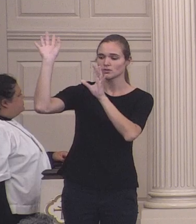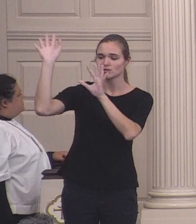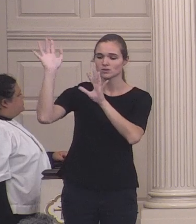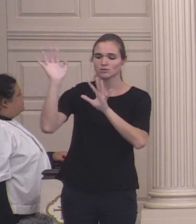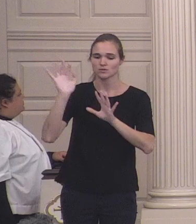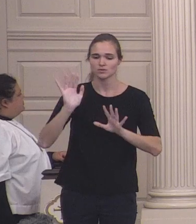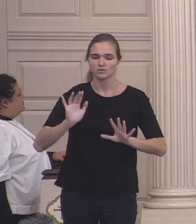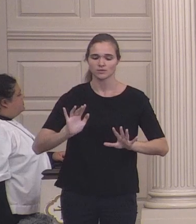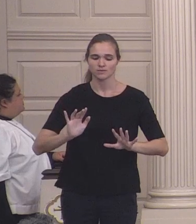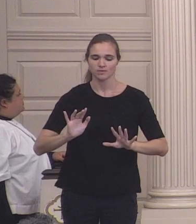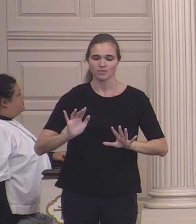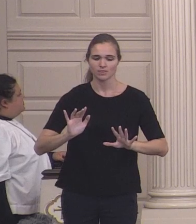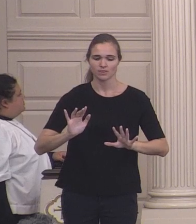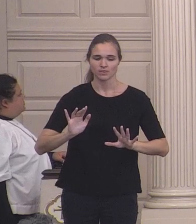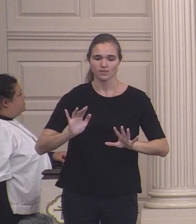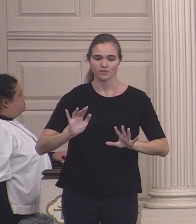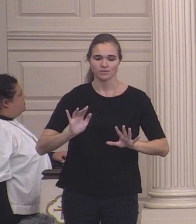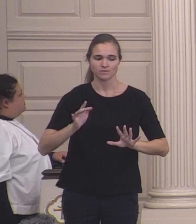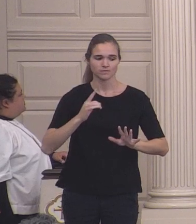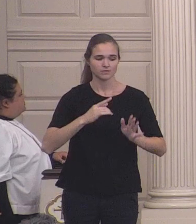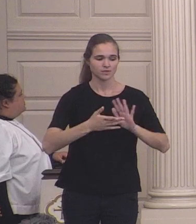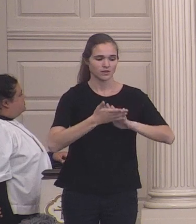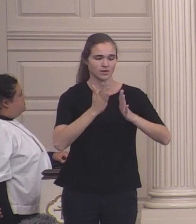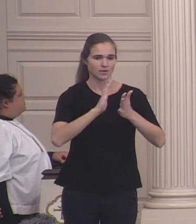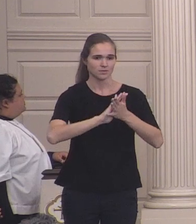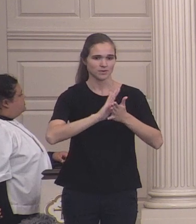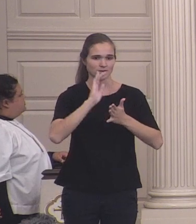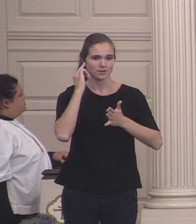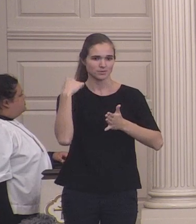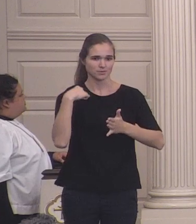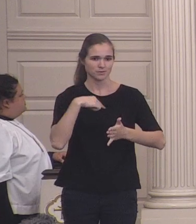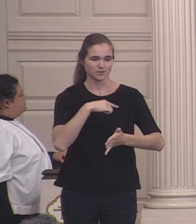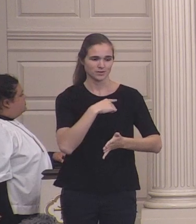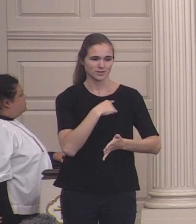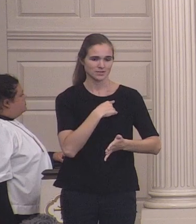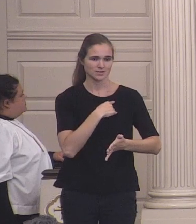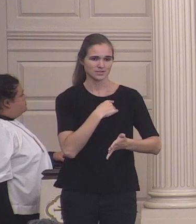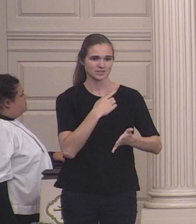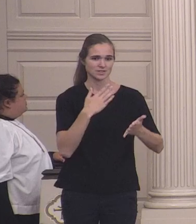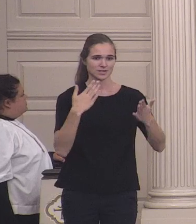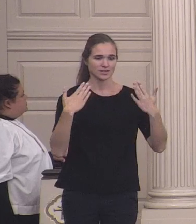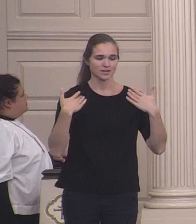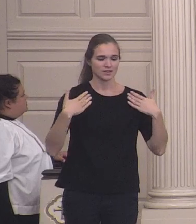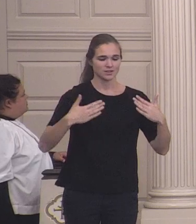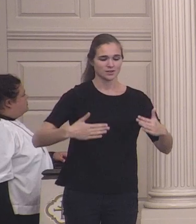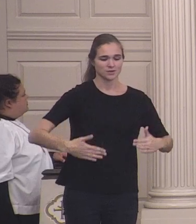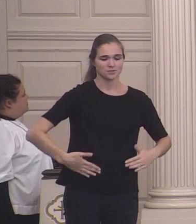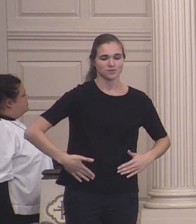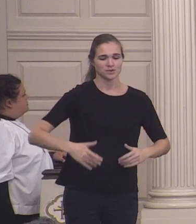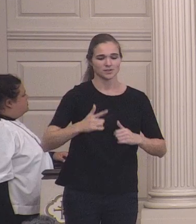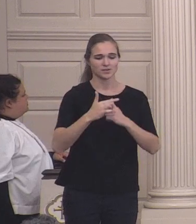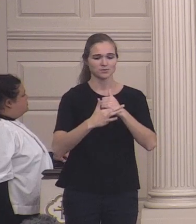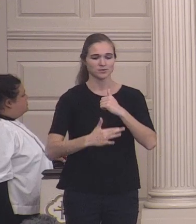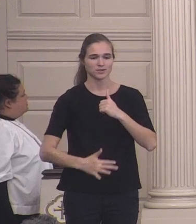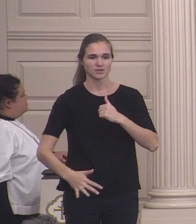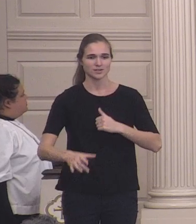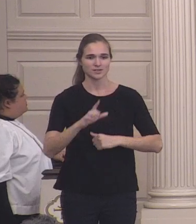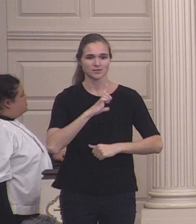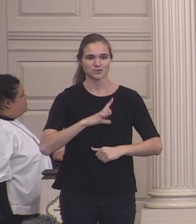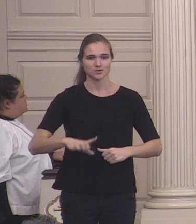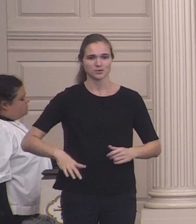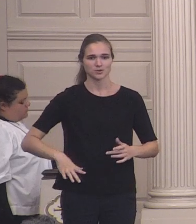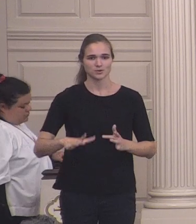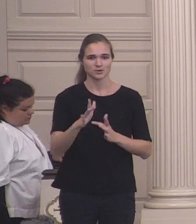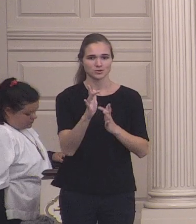dewfall, so that they may become for us the body and blood of our Lord Jesus